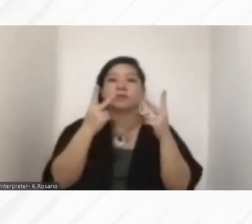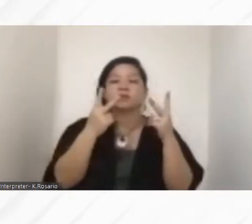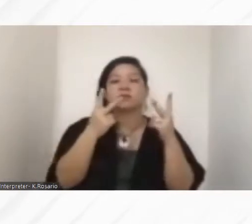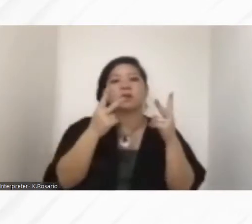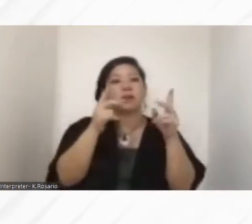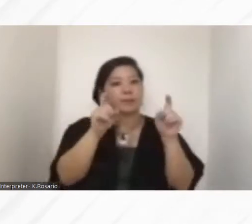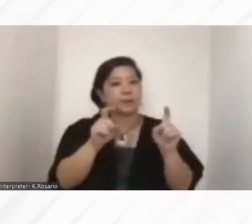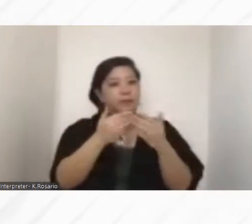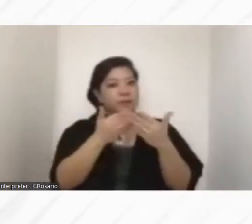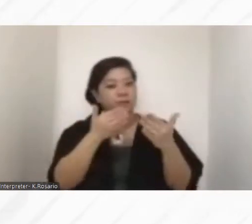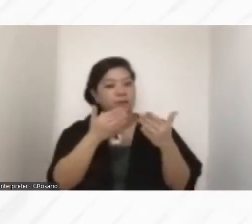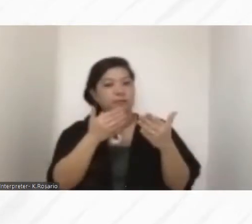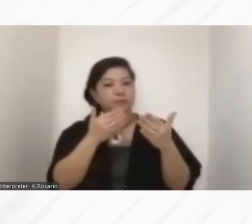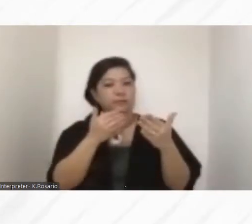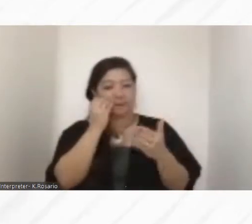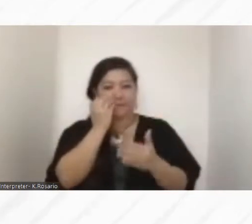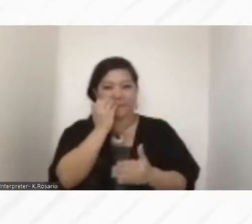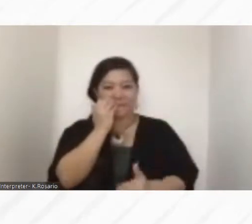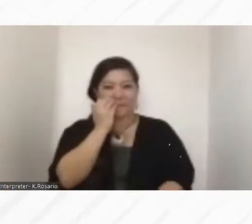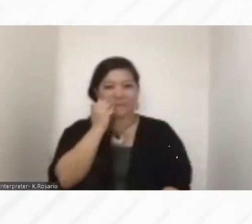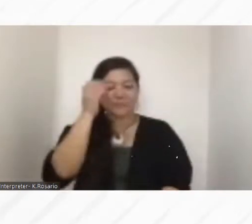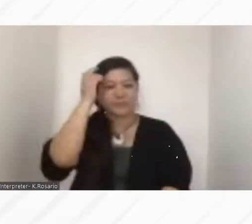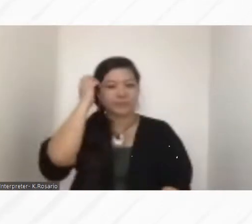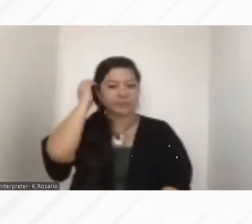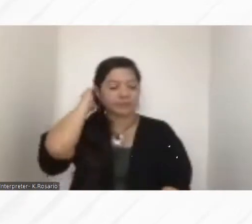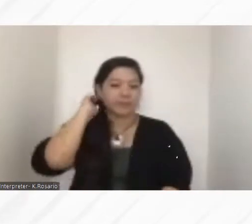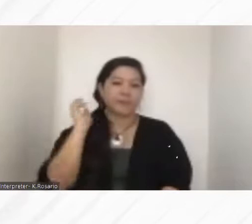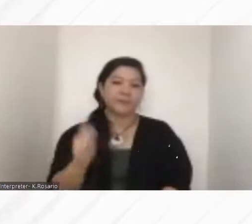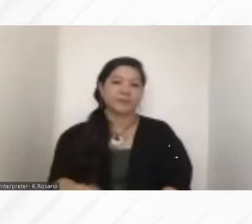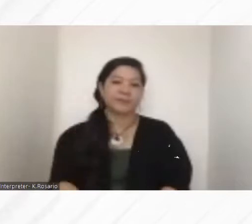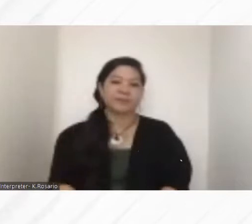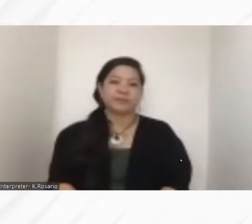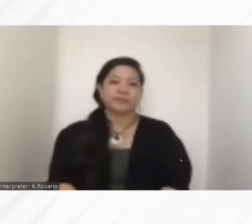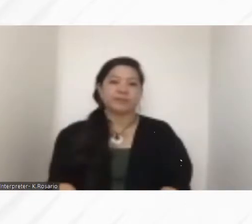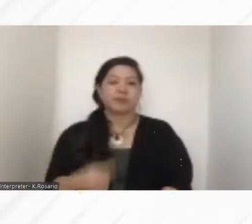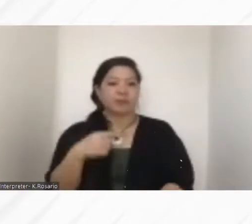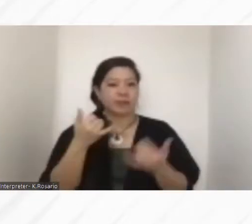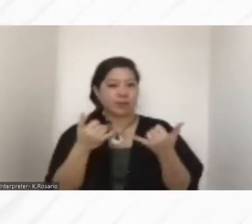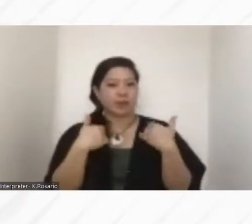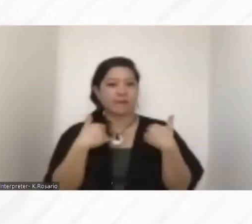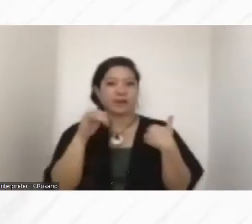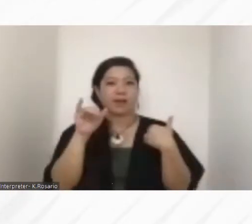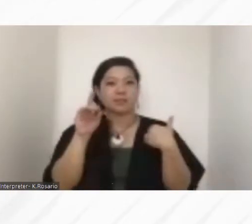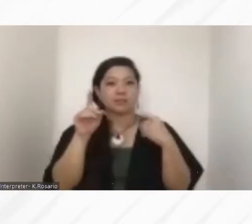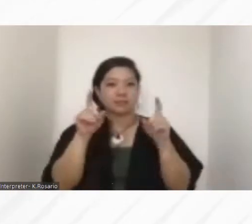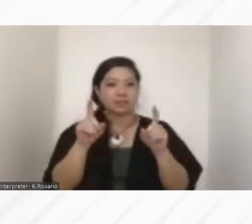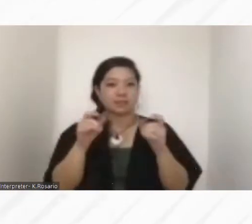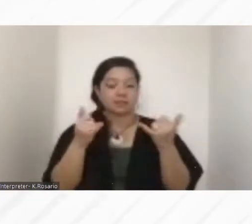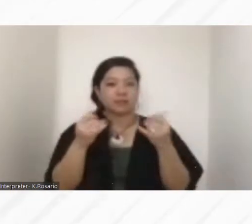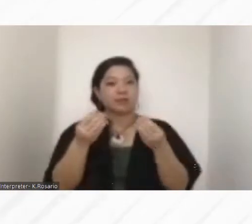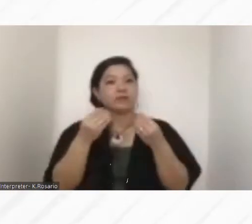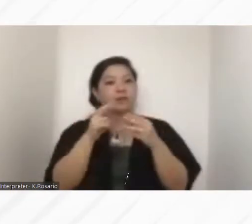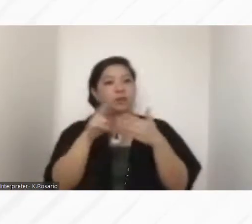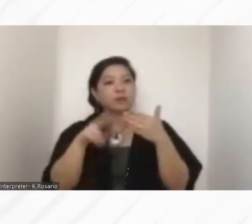some economic progress. Well, I mentioned this earlier. We now have Binax ID Now testing, which can give you a result